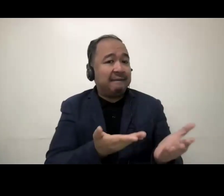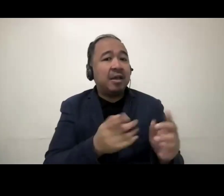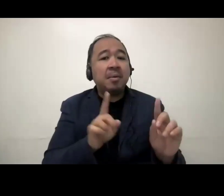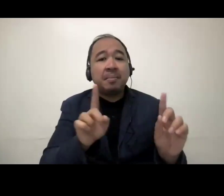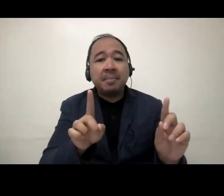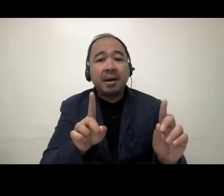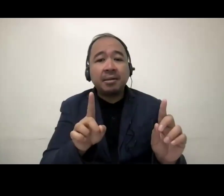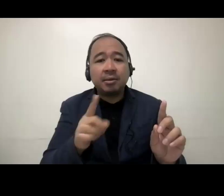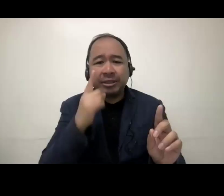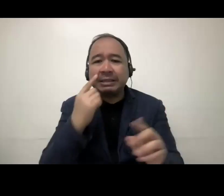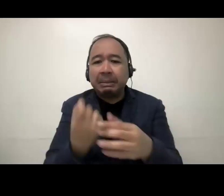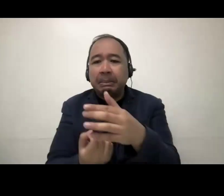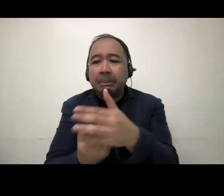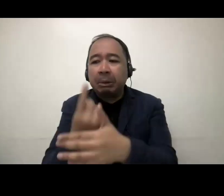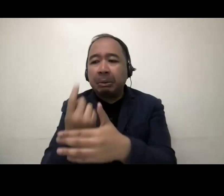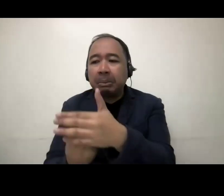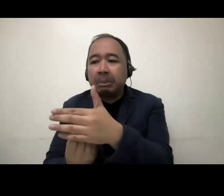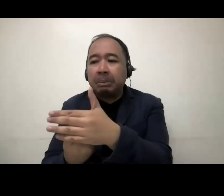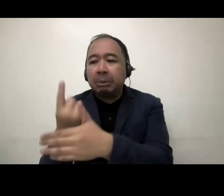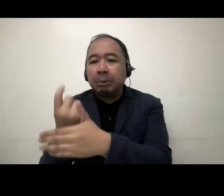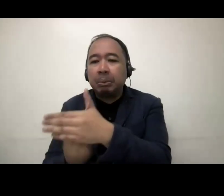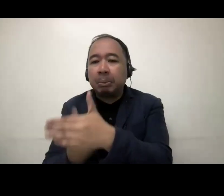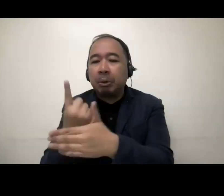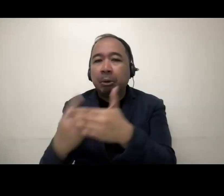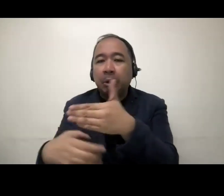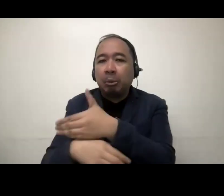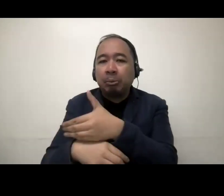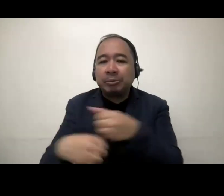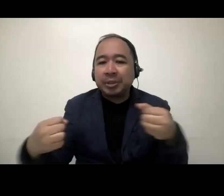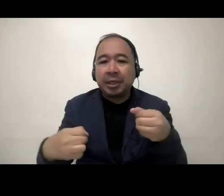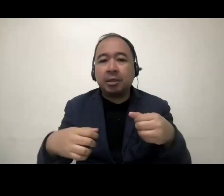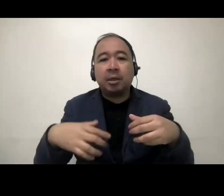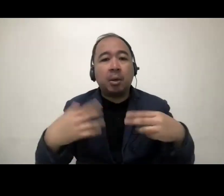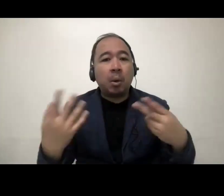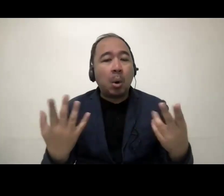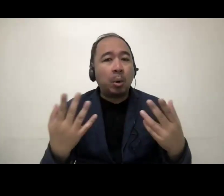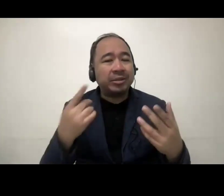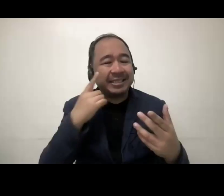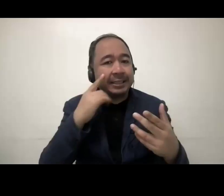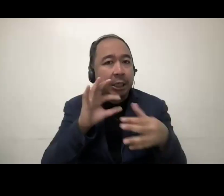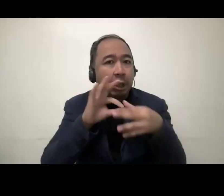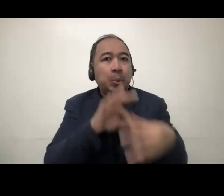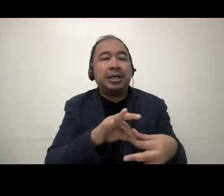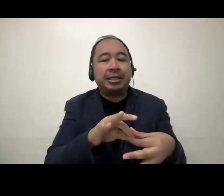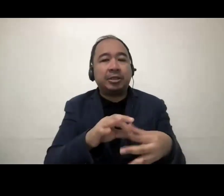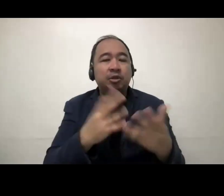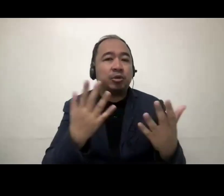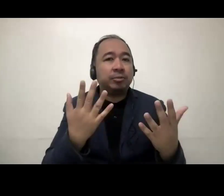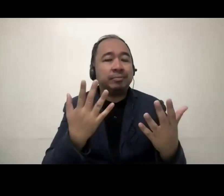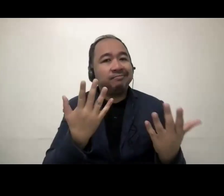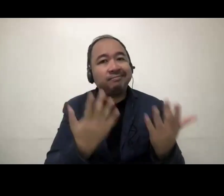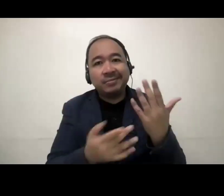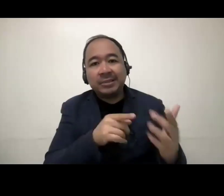project level mechanism. And what I would say is that we should give and we should